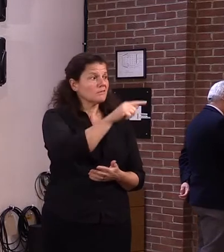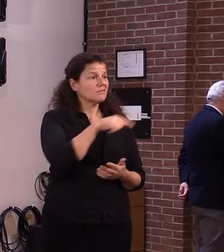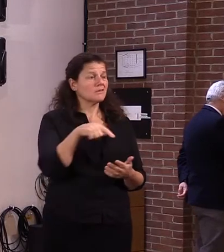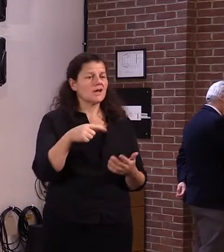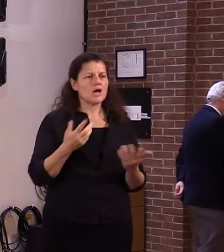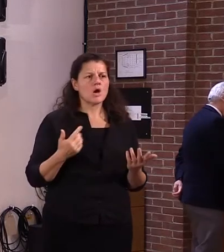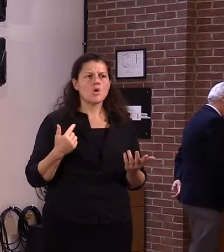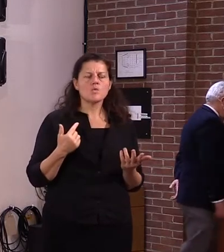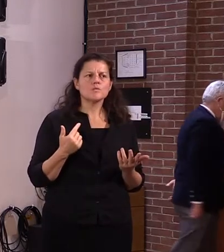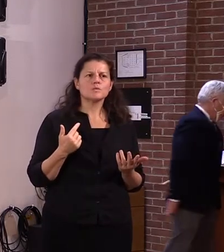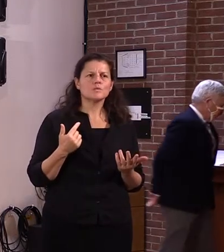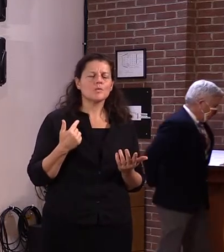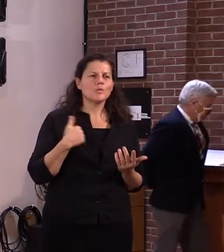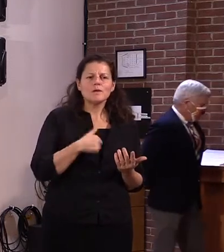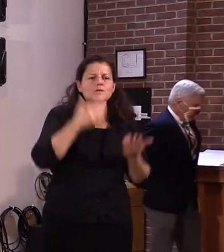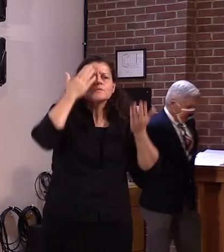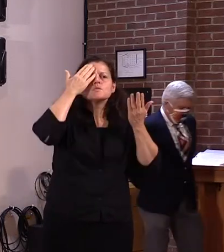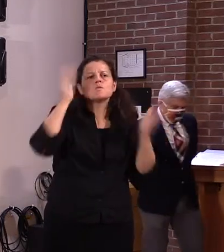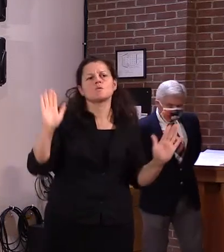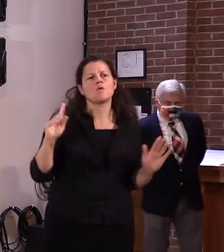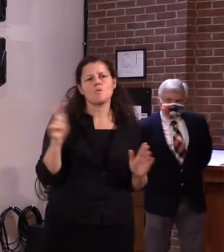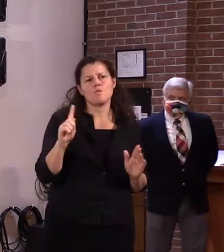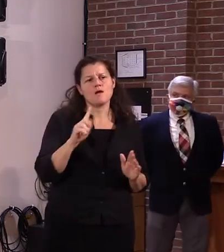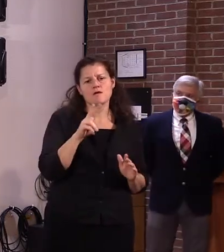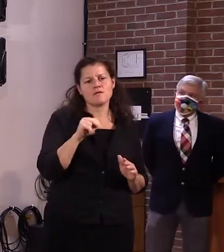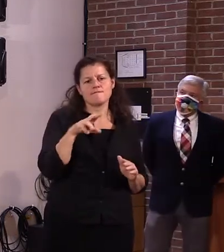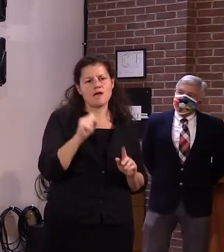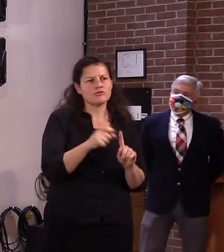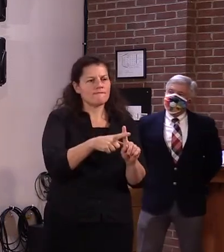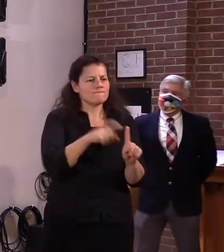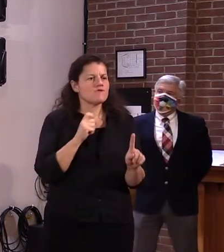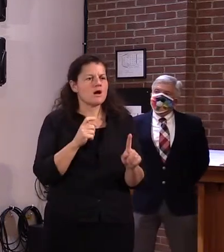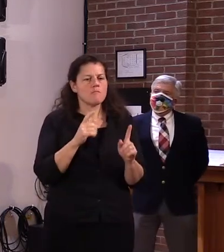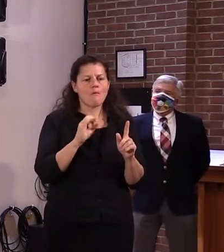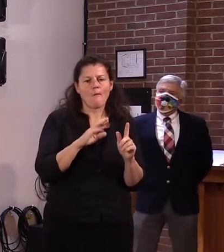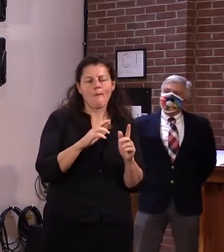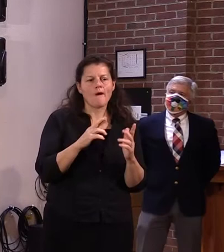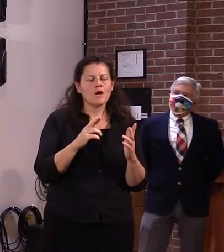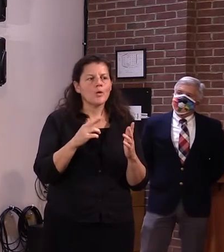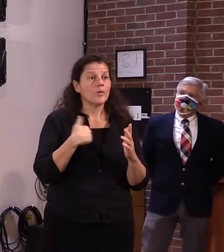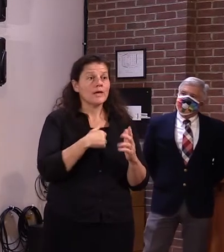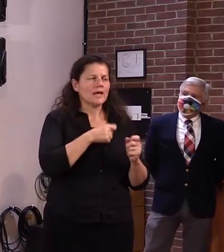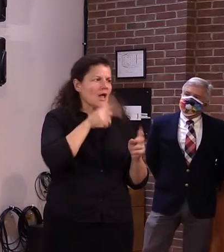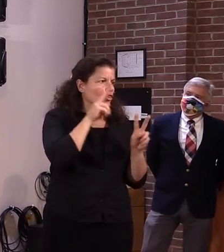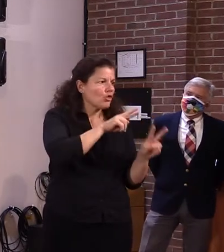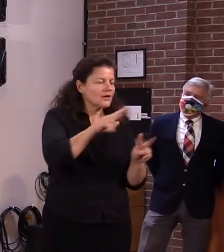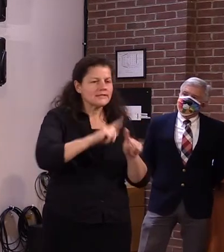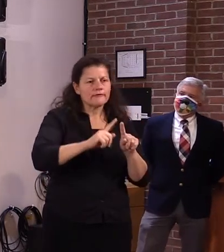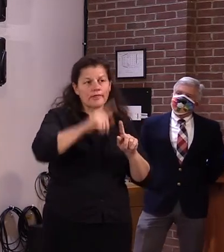else really knows, and that has to do with the theories.